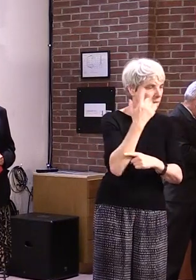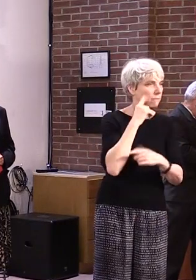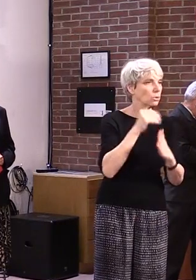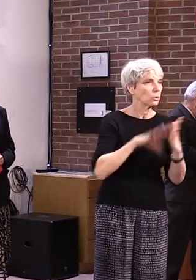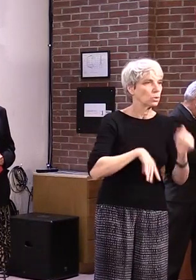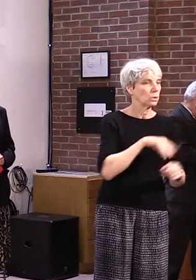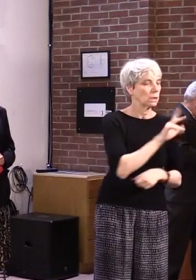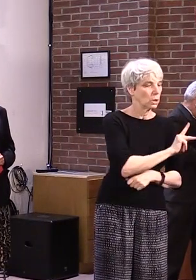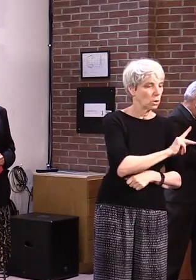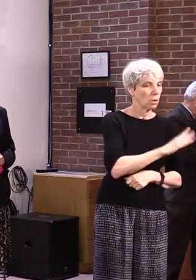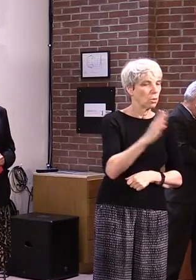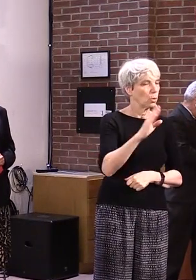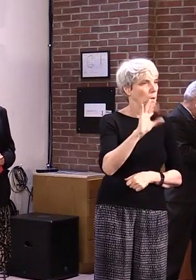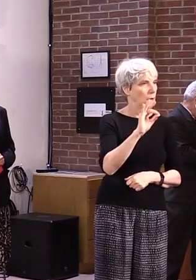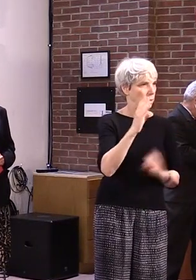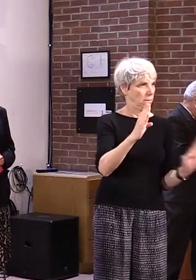9.